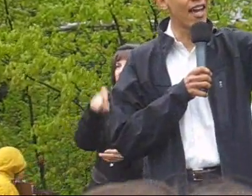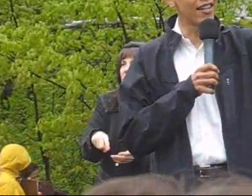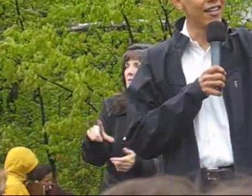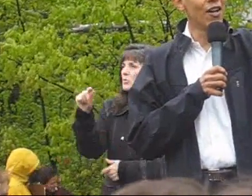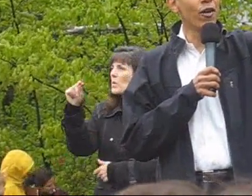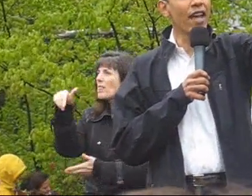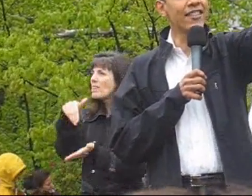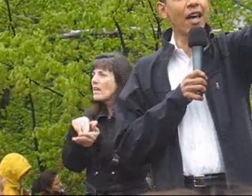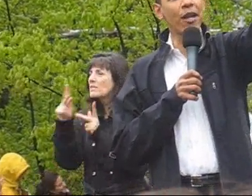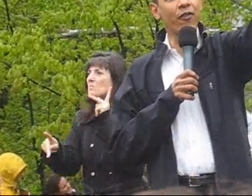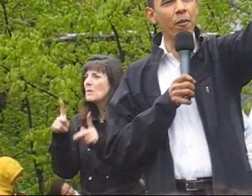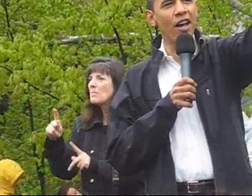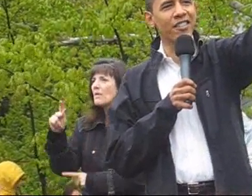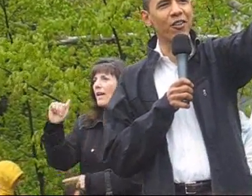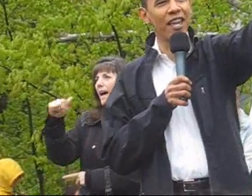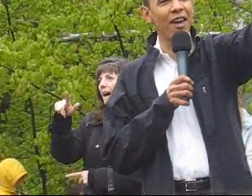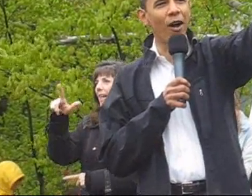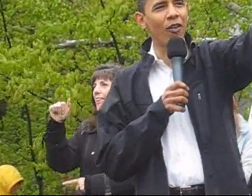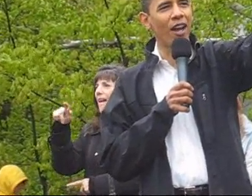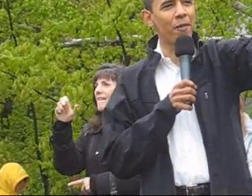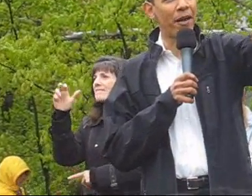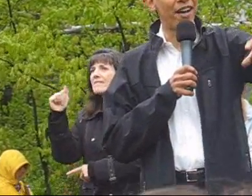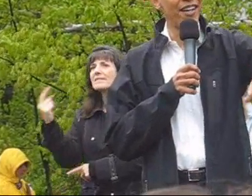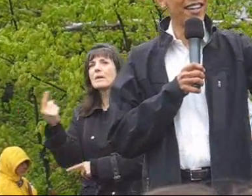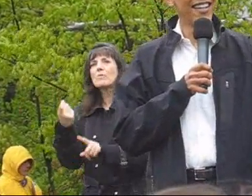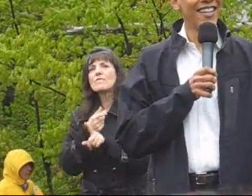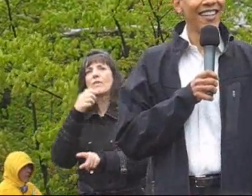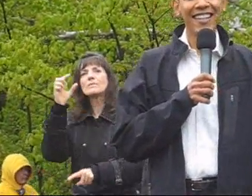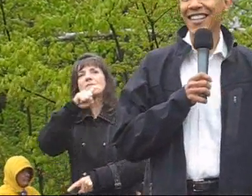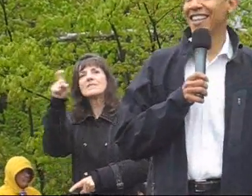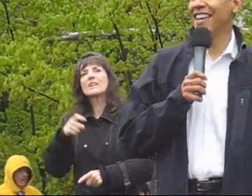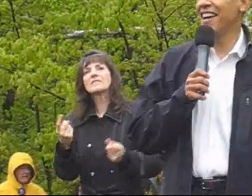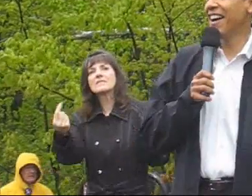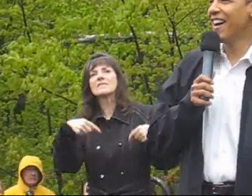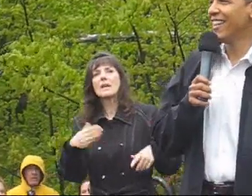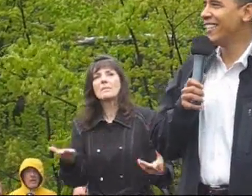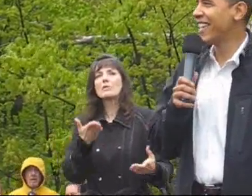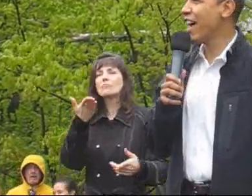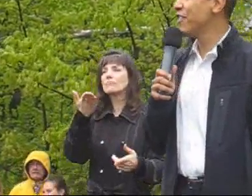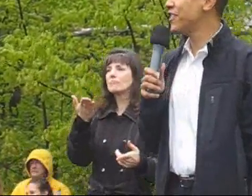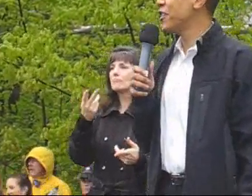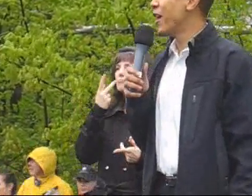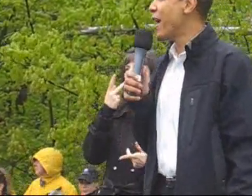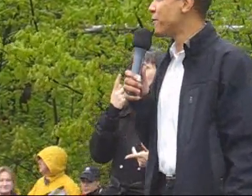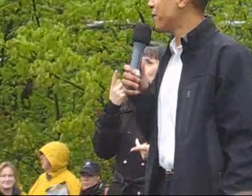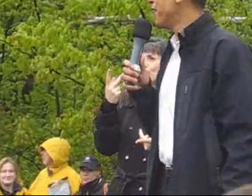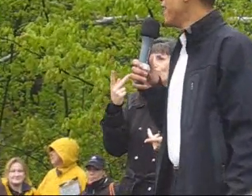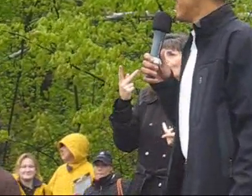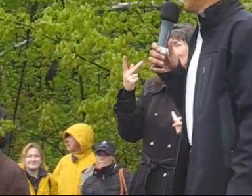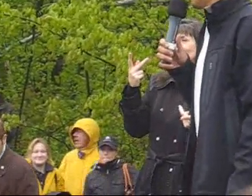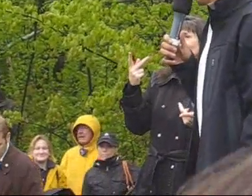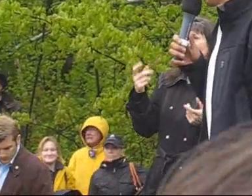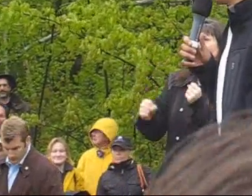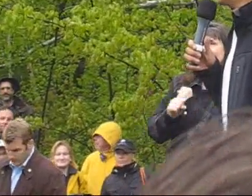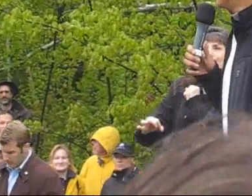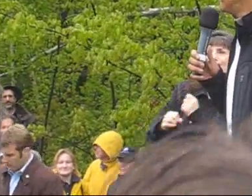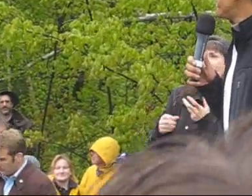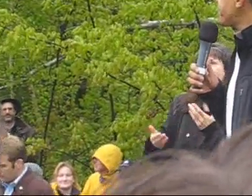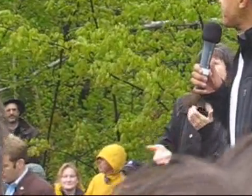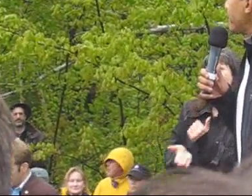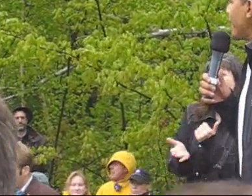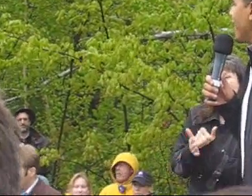20,000 in Atlanta. We've got somebody from Austin who came all the way up here to canvass in New Hampshire.